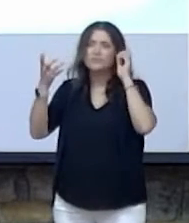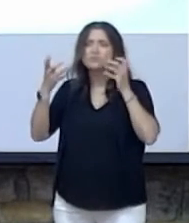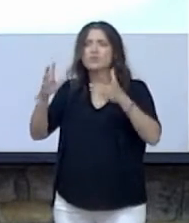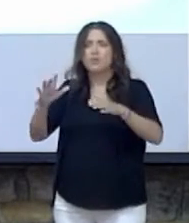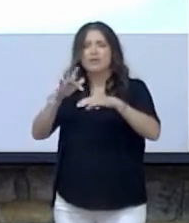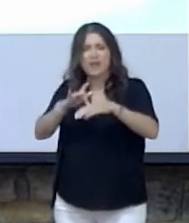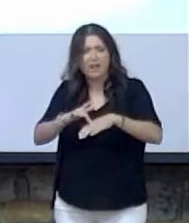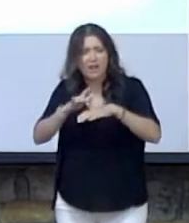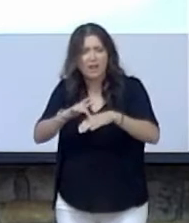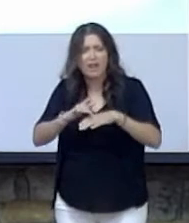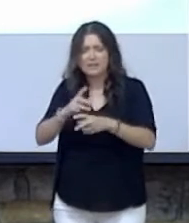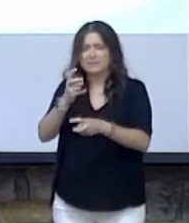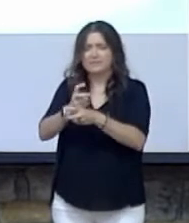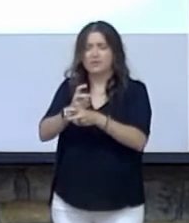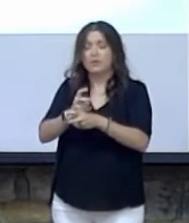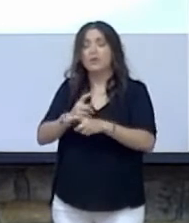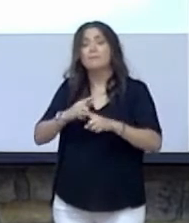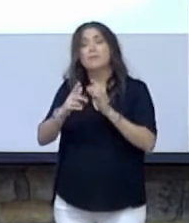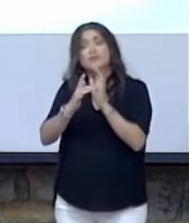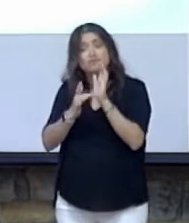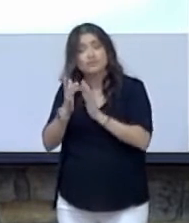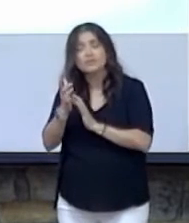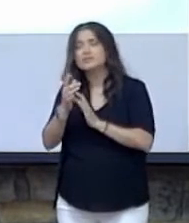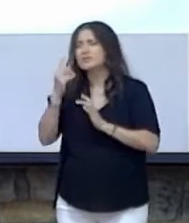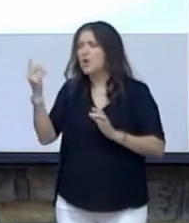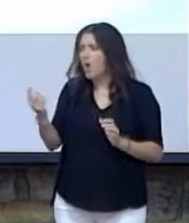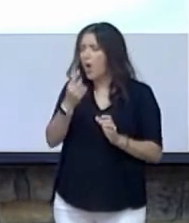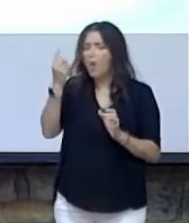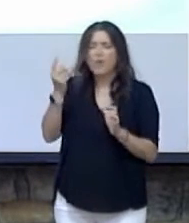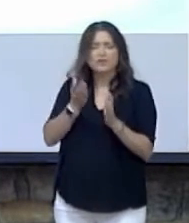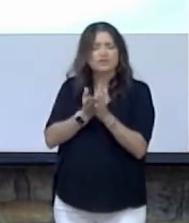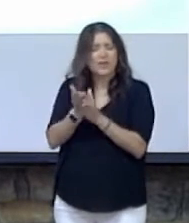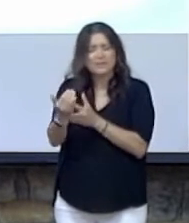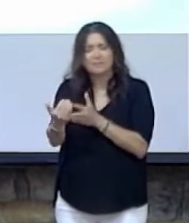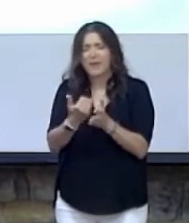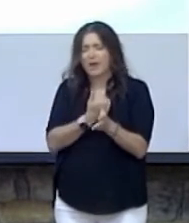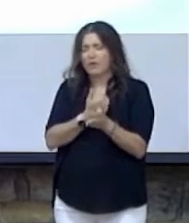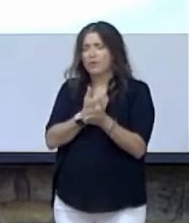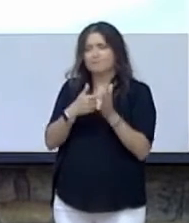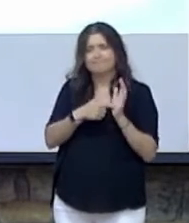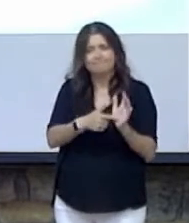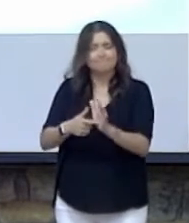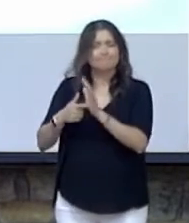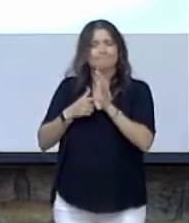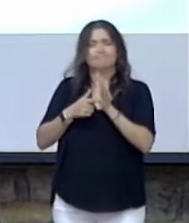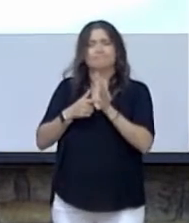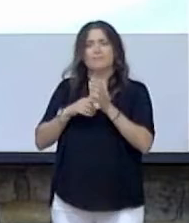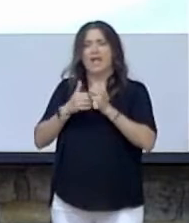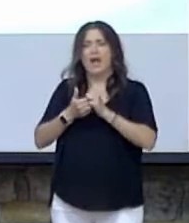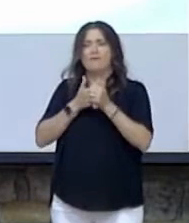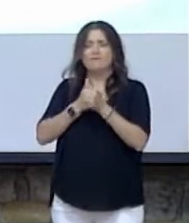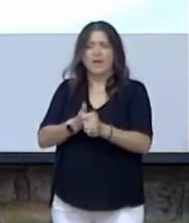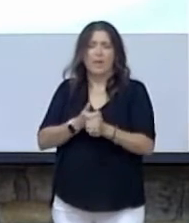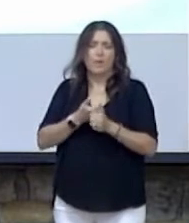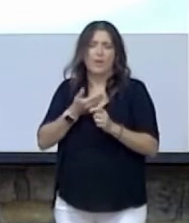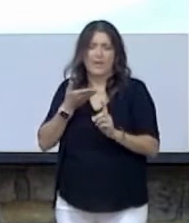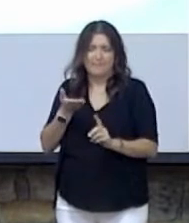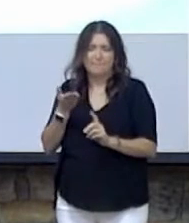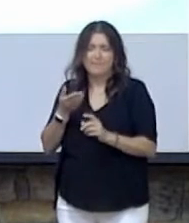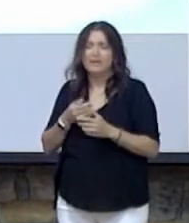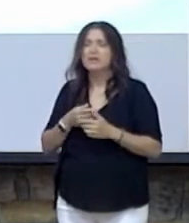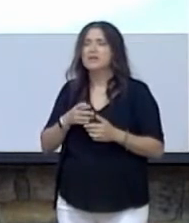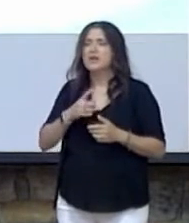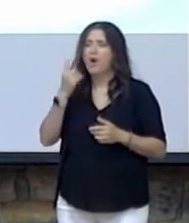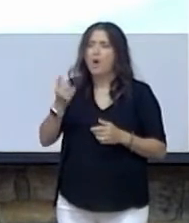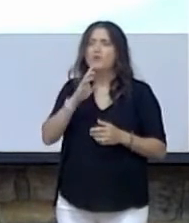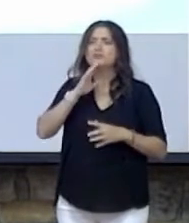difficult part might be. But Jesus is always transparent when it comes to following him. He's always going to talk about